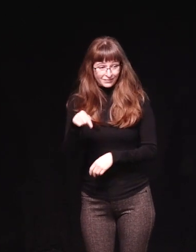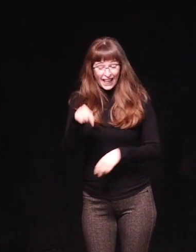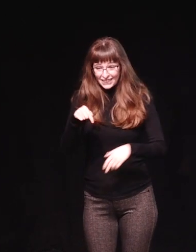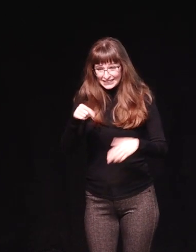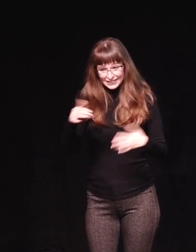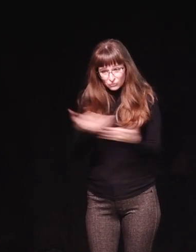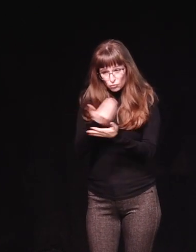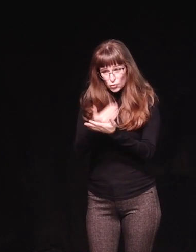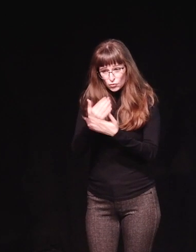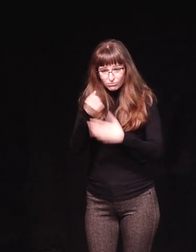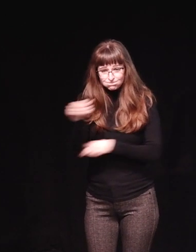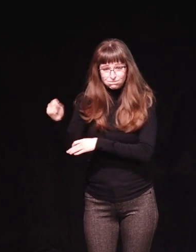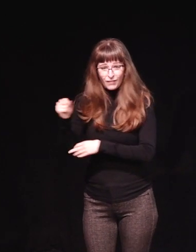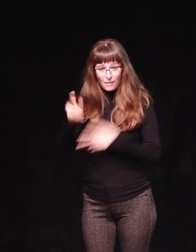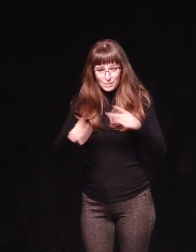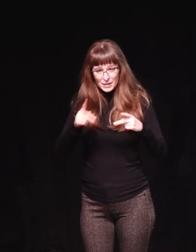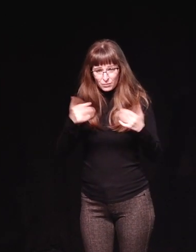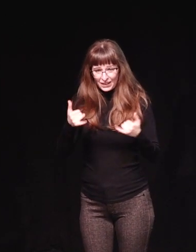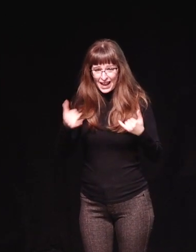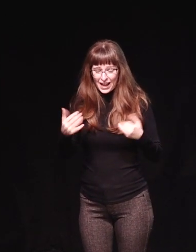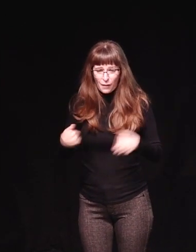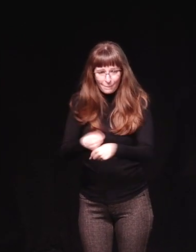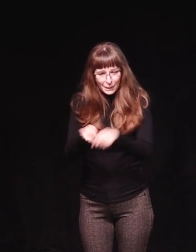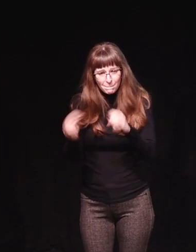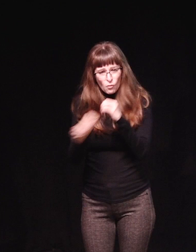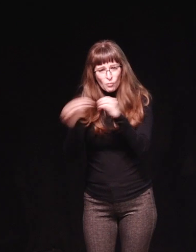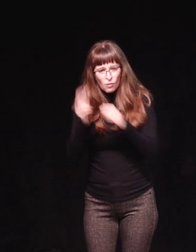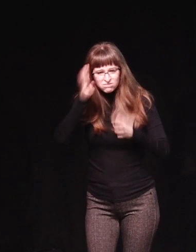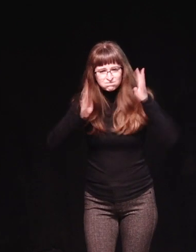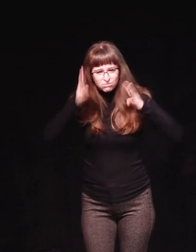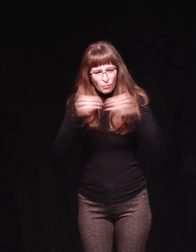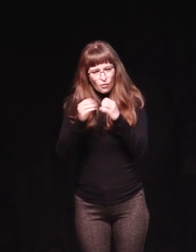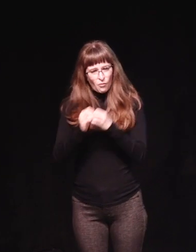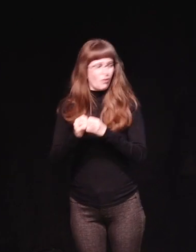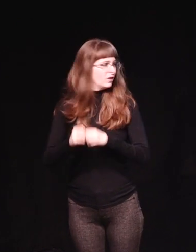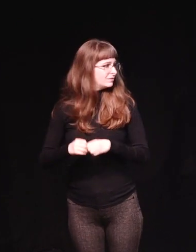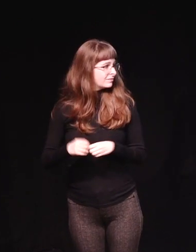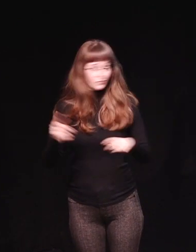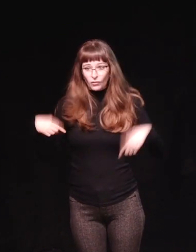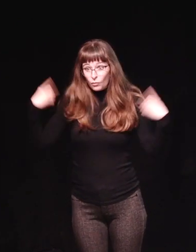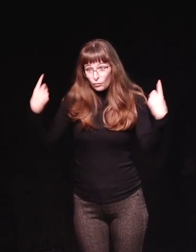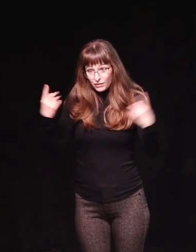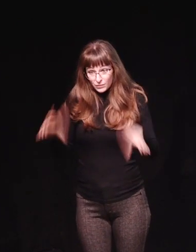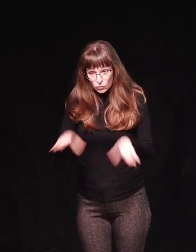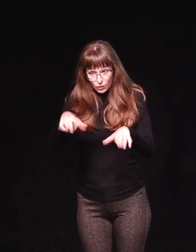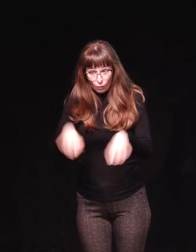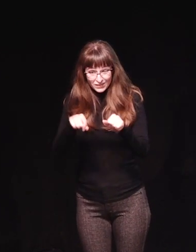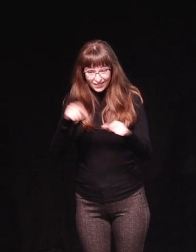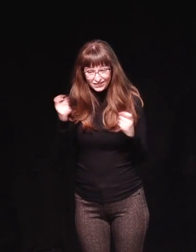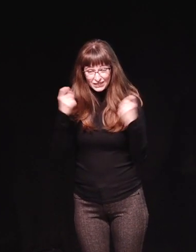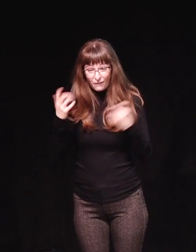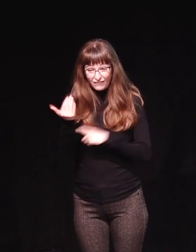movement that's been going on here from beyond 15 years that we've been here. After 15 years, it's amazing to see how far we've